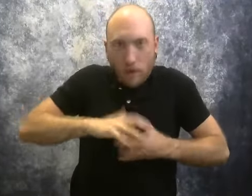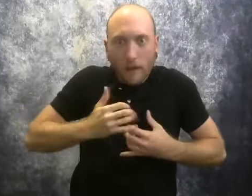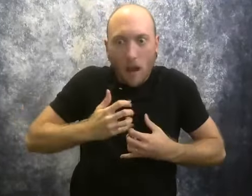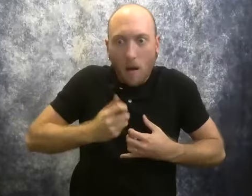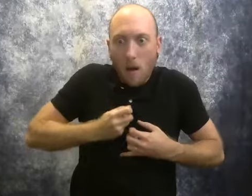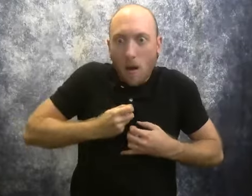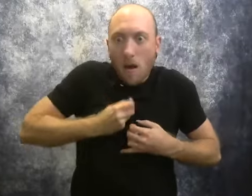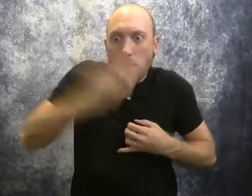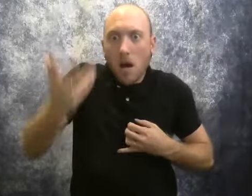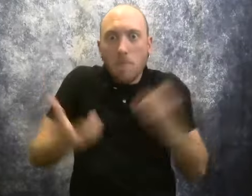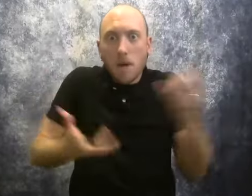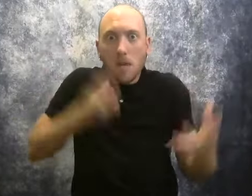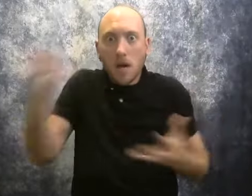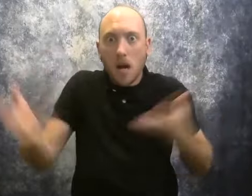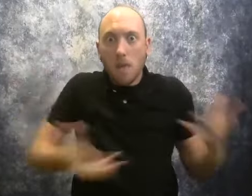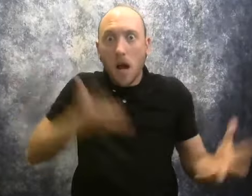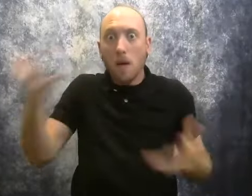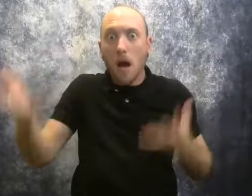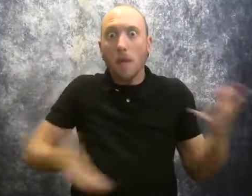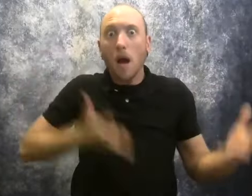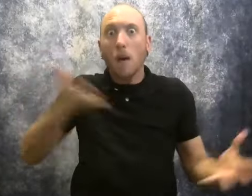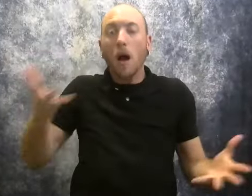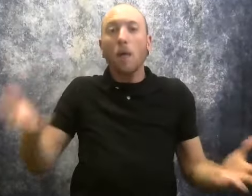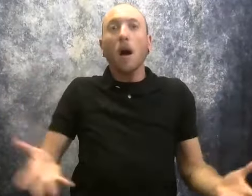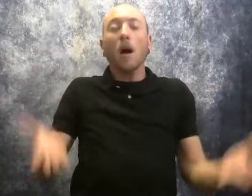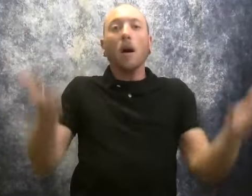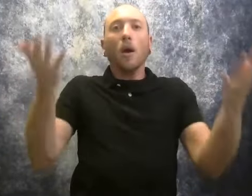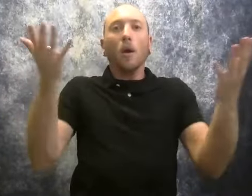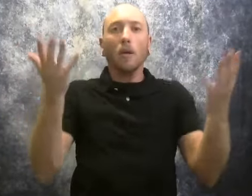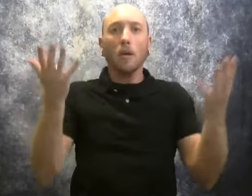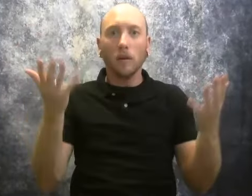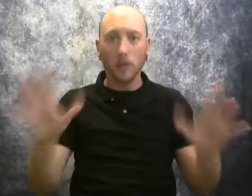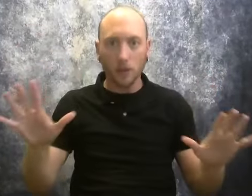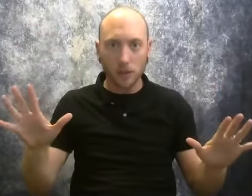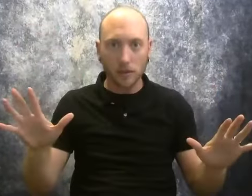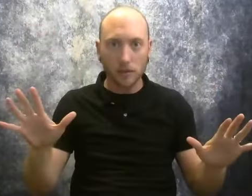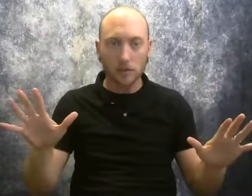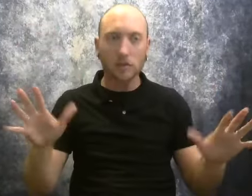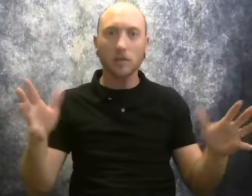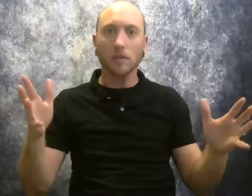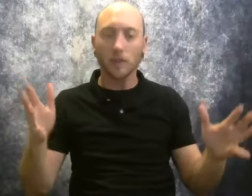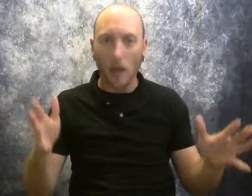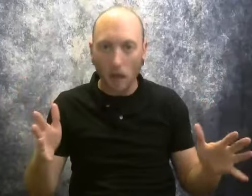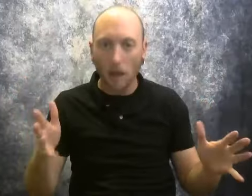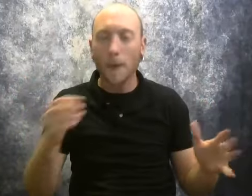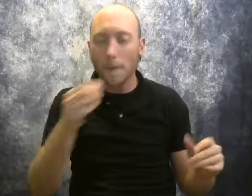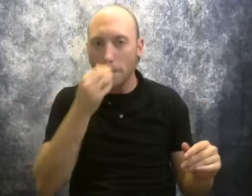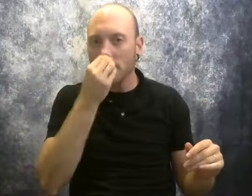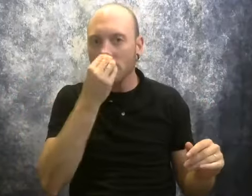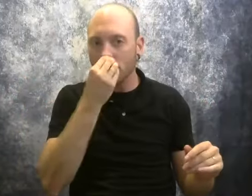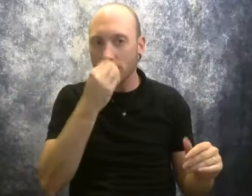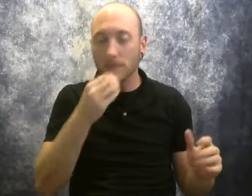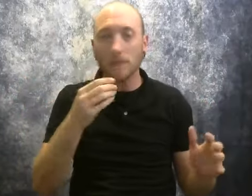inability to articulate those things. And then I finished. It finished. He said, right, we'll have a wind down. Don't talk to